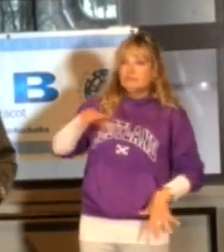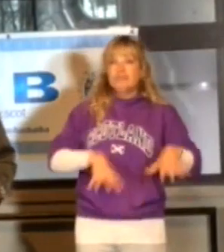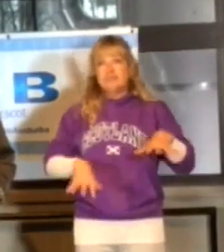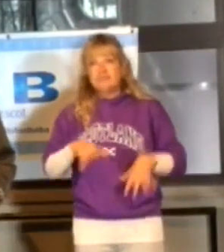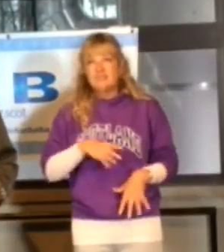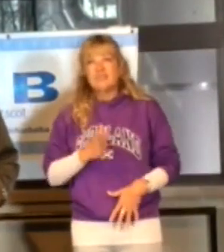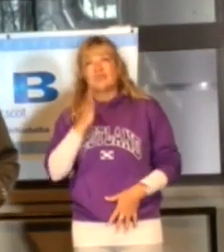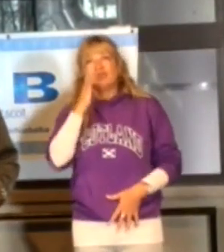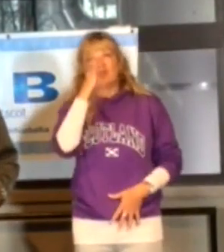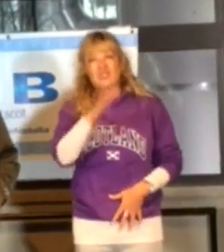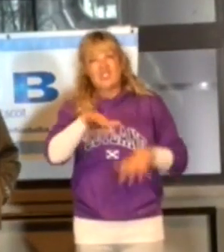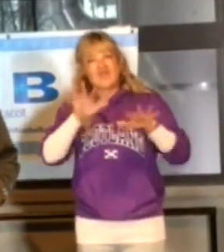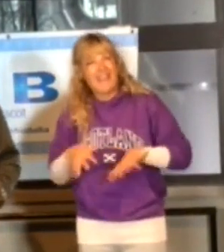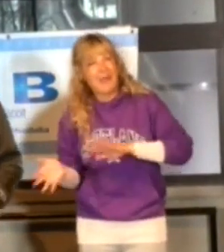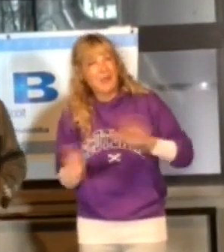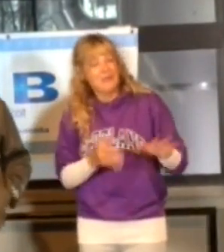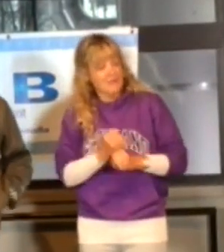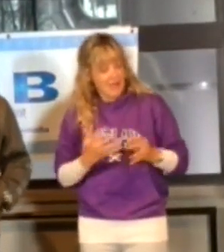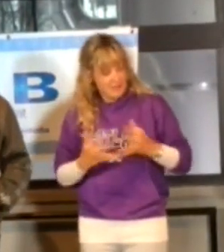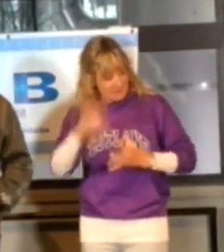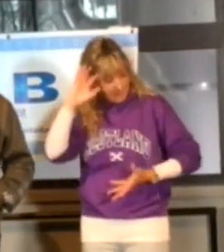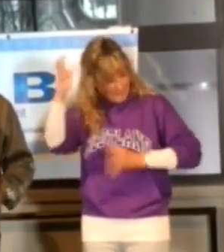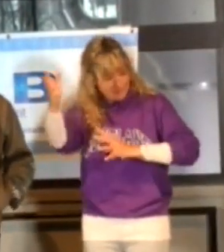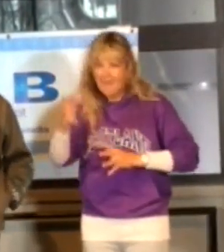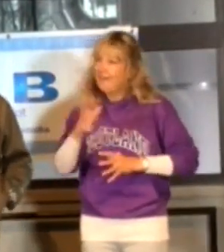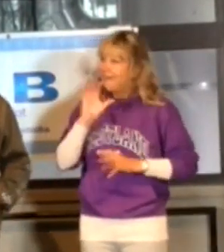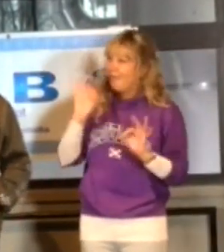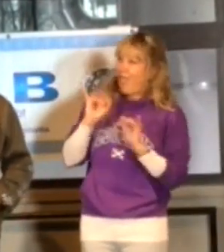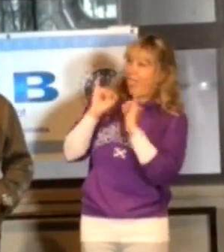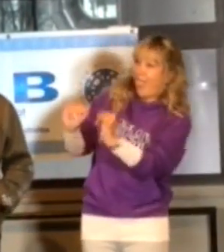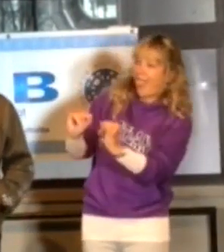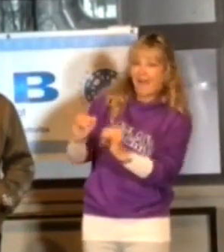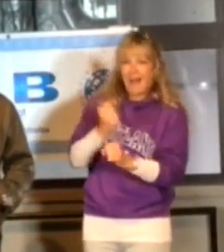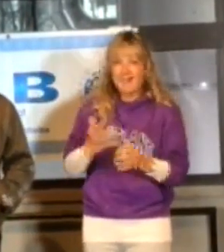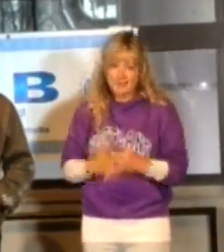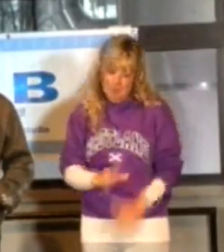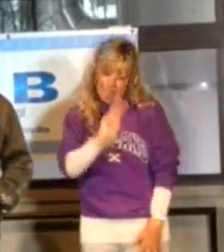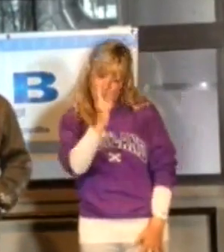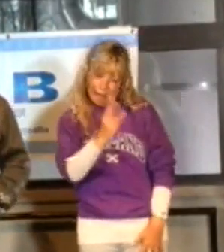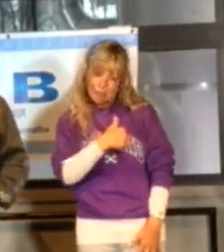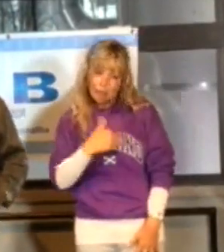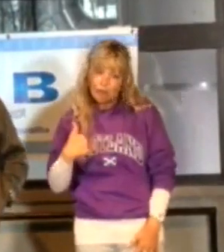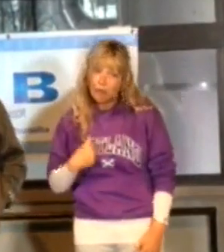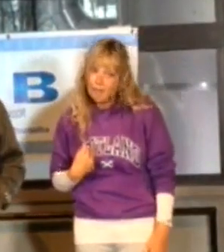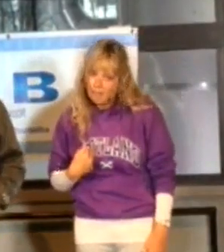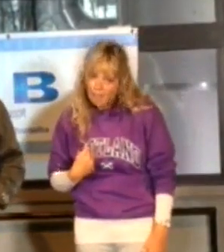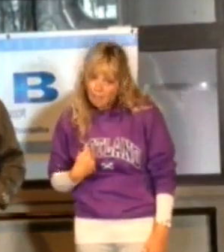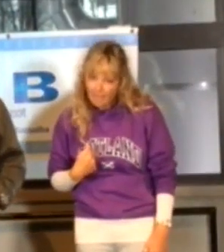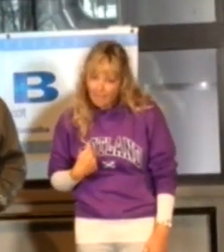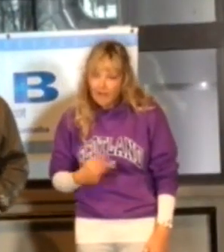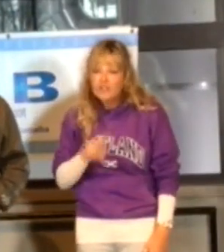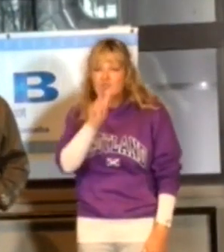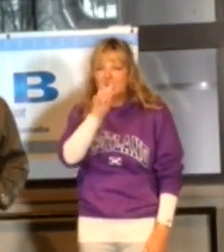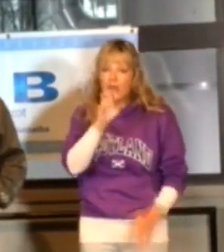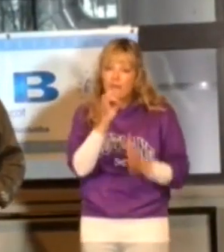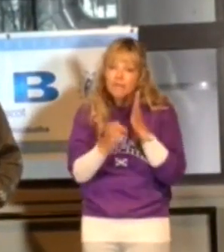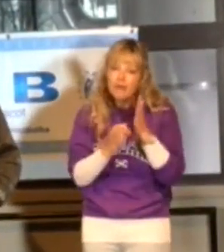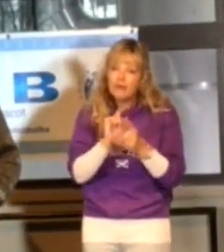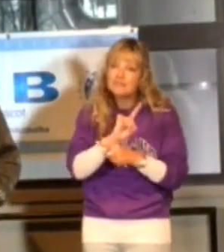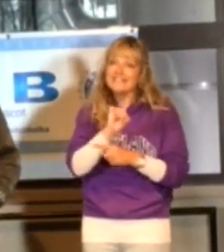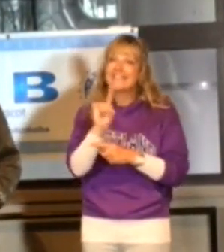and windy Glasgow. You know, nothing against Glasgow, but, you know, at 3 a.m. in the morning. 12 hours later,